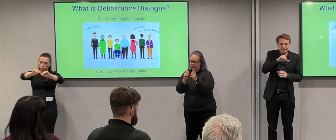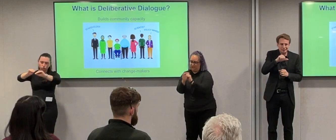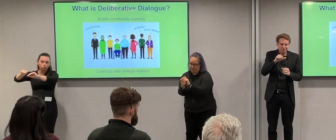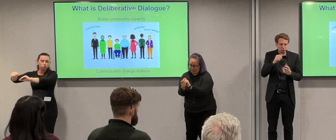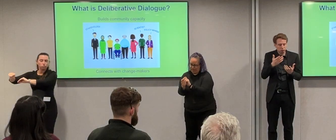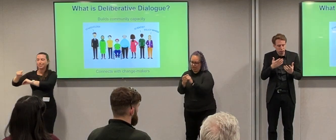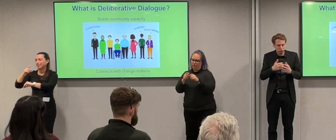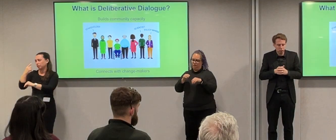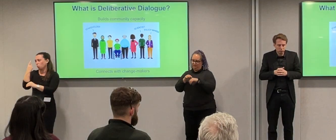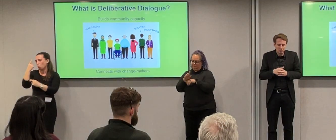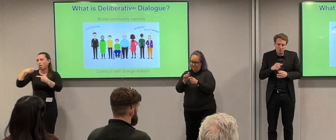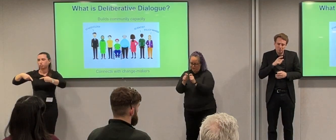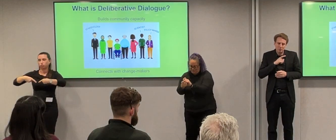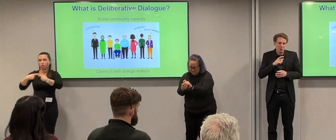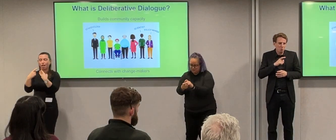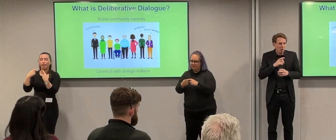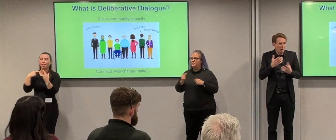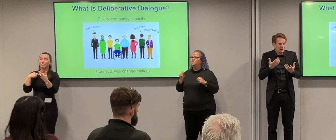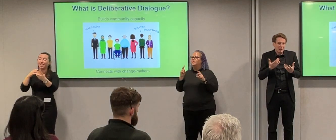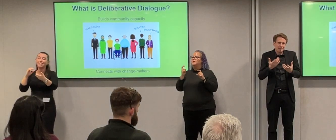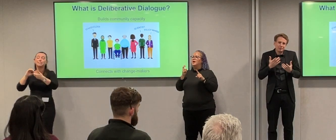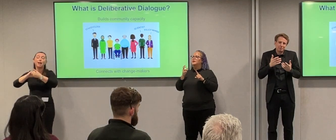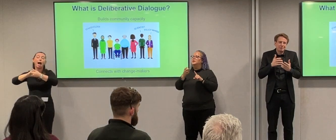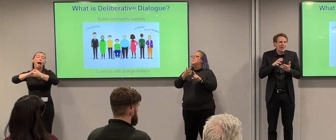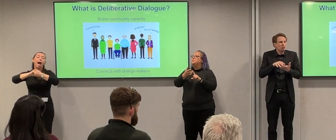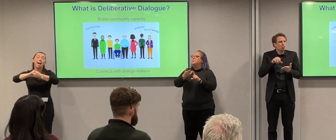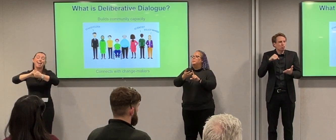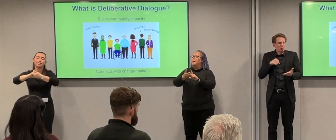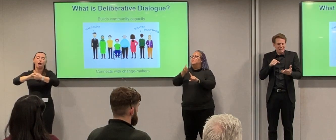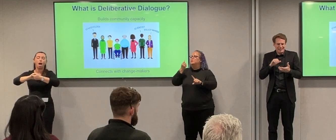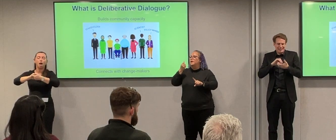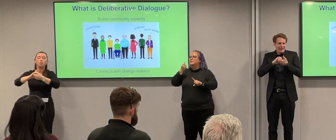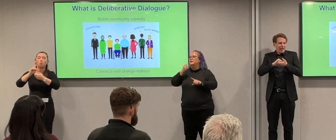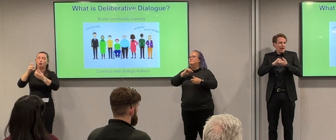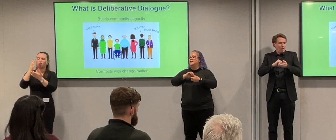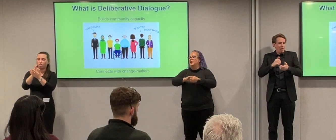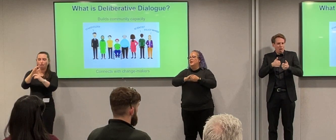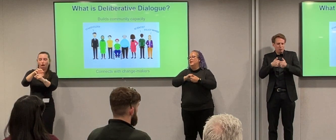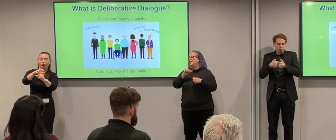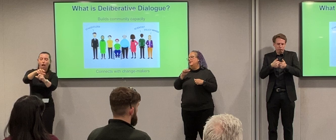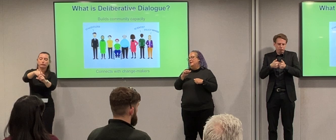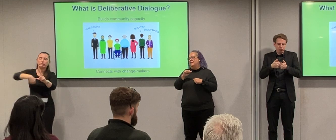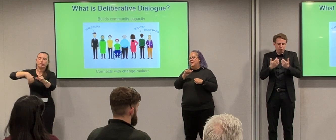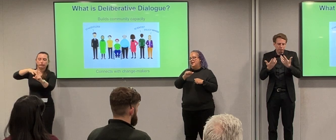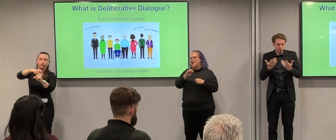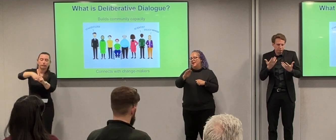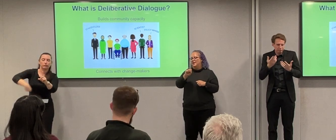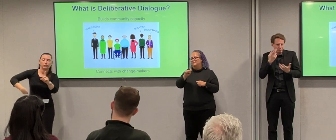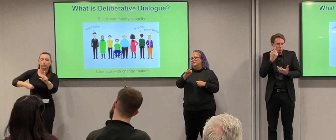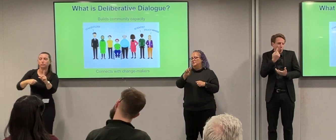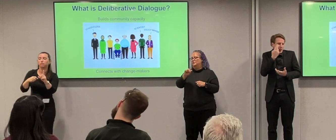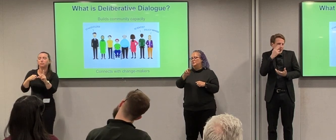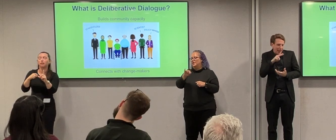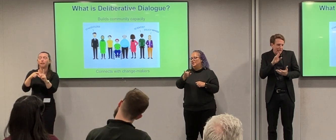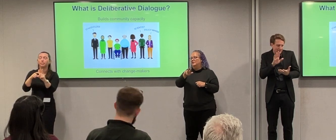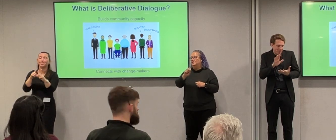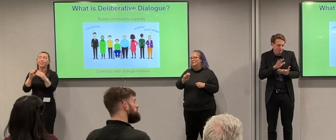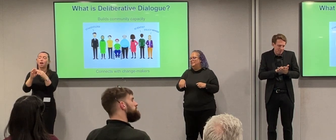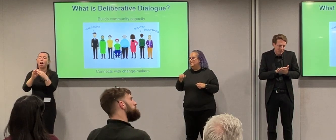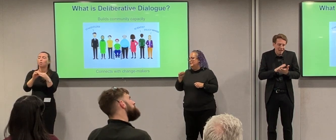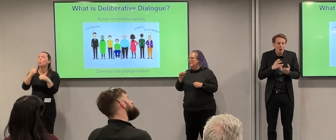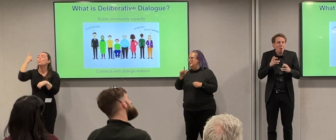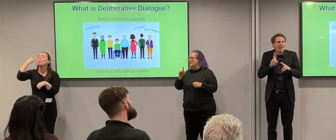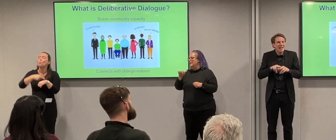sort of extractive allyship is one of the names for it, that sort of working with users in only a